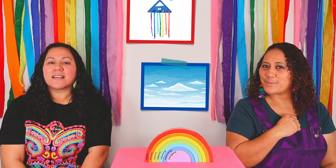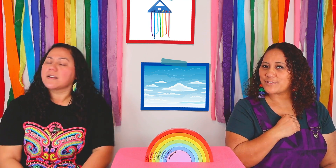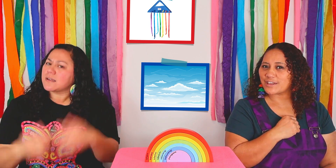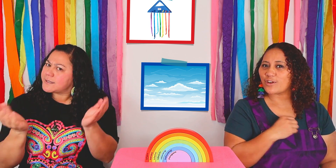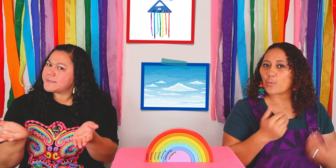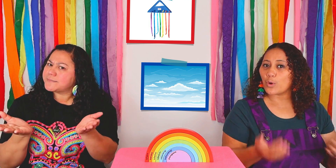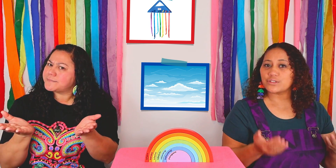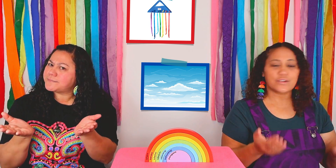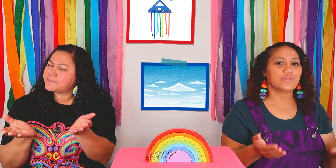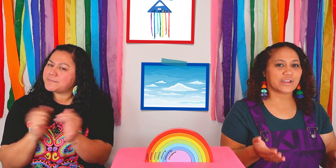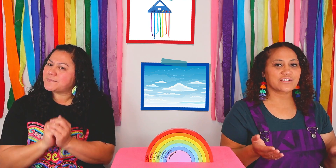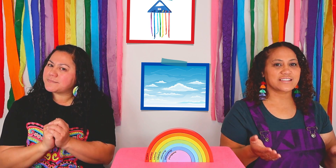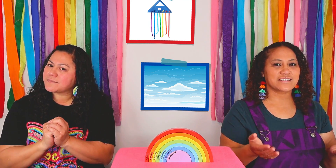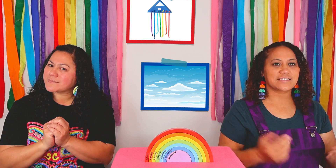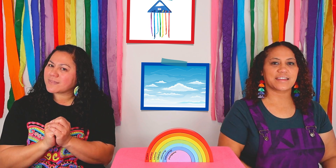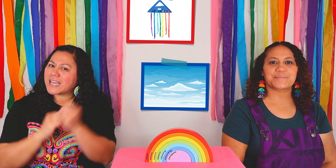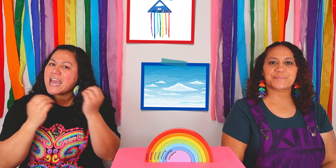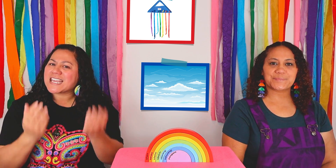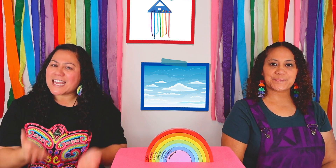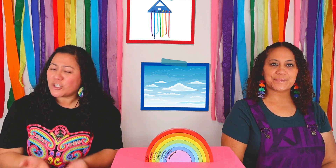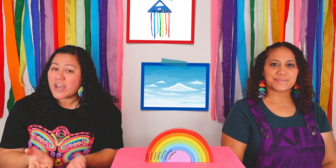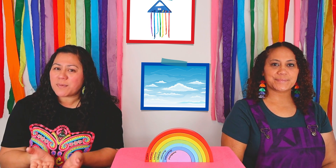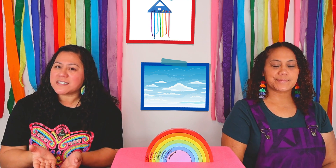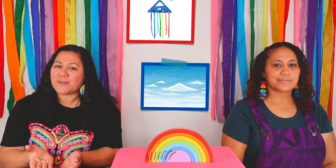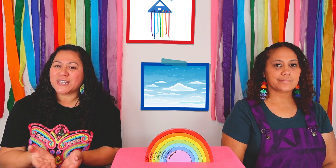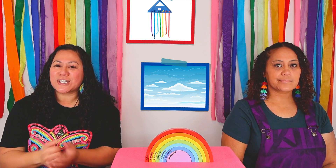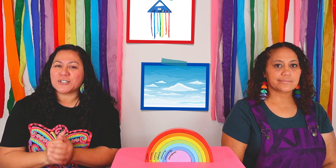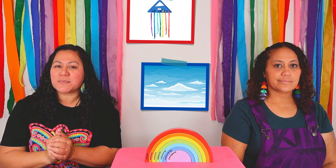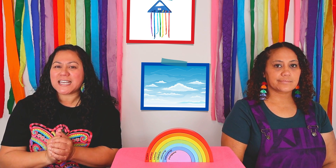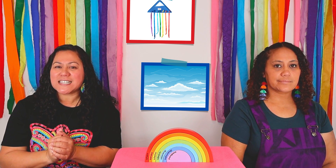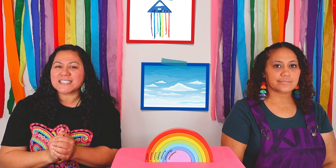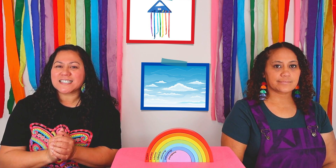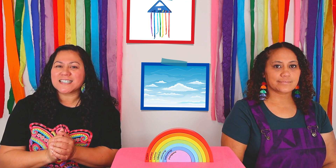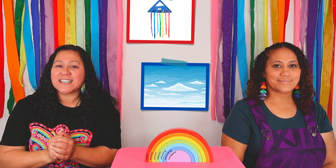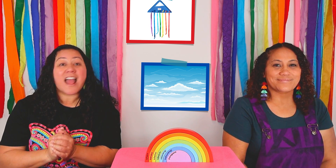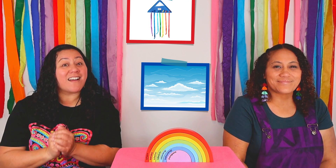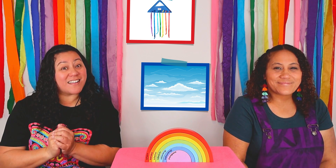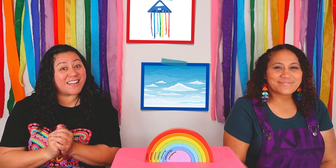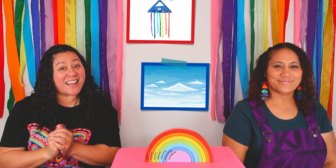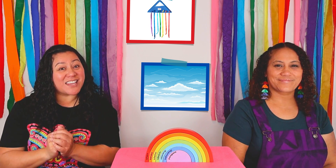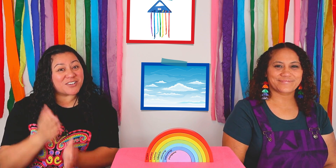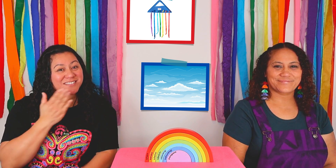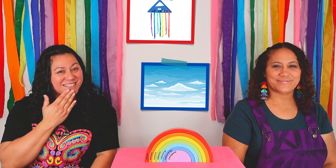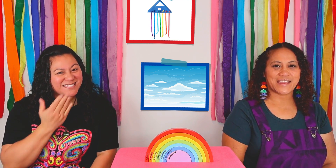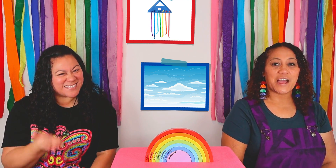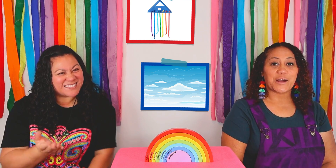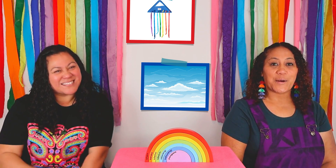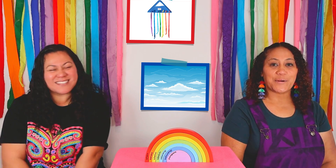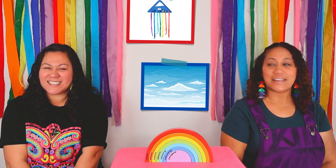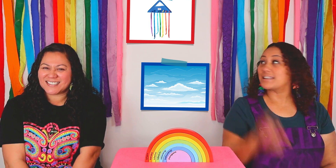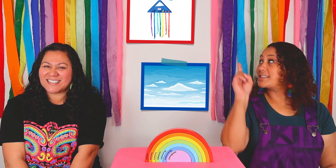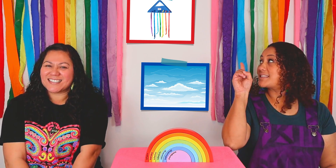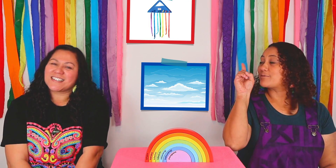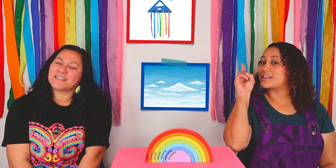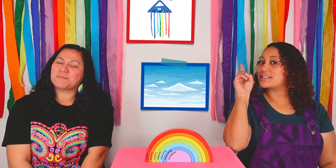going to help us figure out what song we're going to sing today. Can you help us out with the clues, please? Thank you.